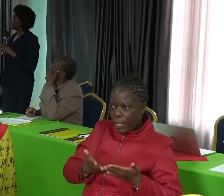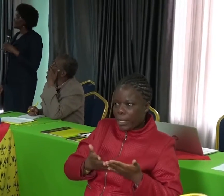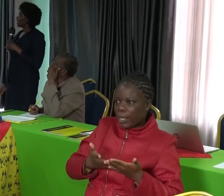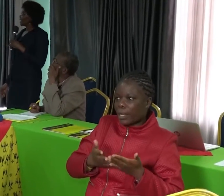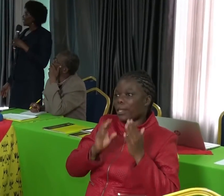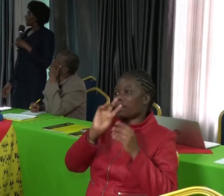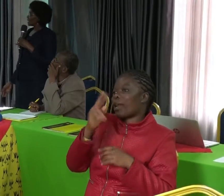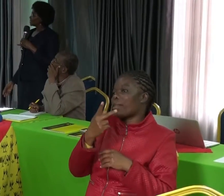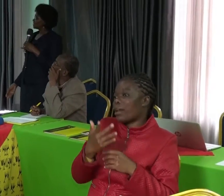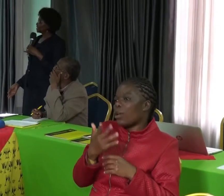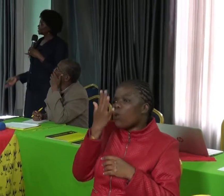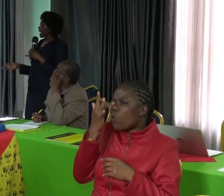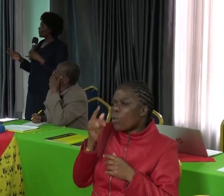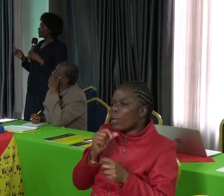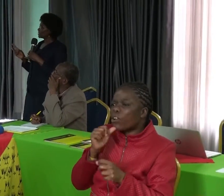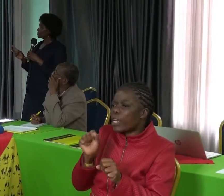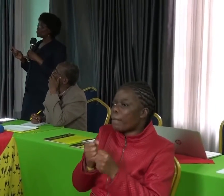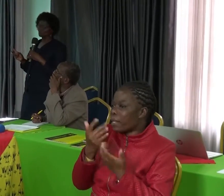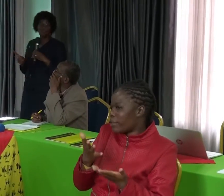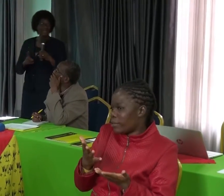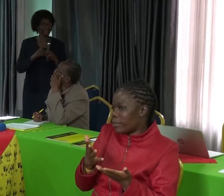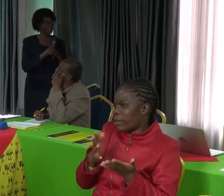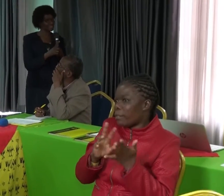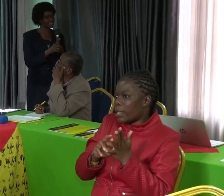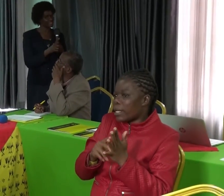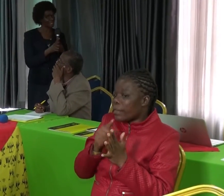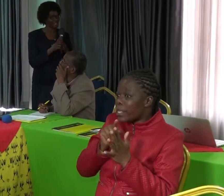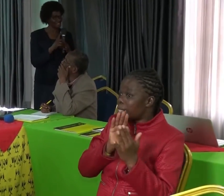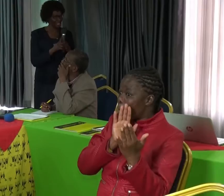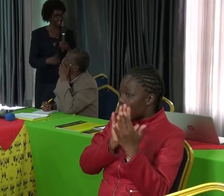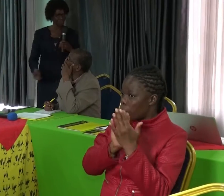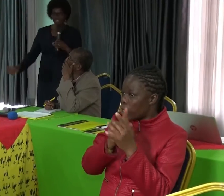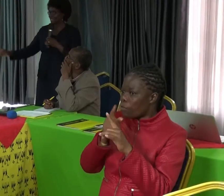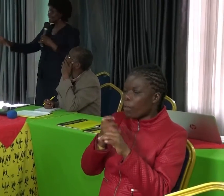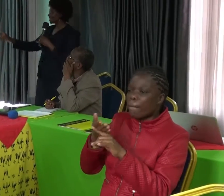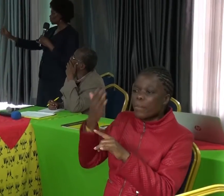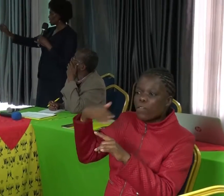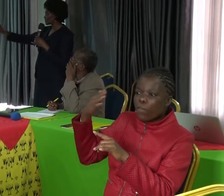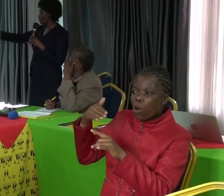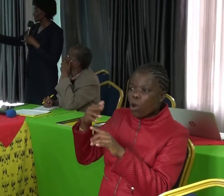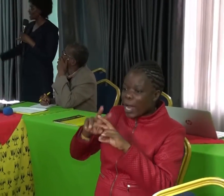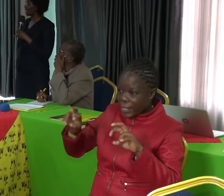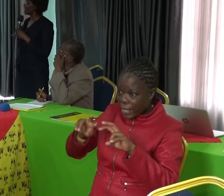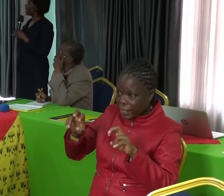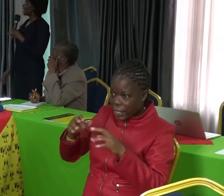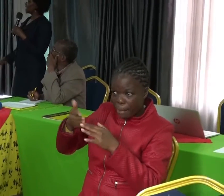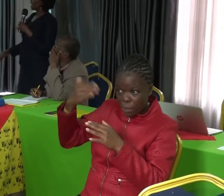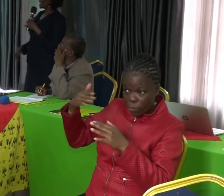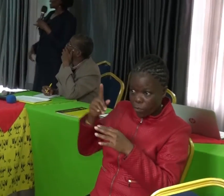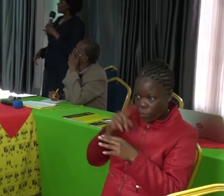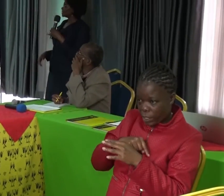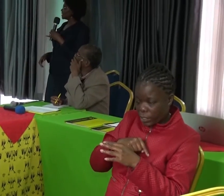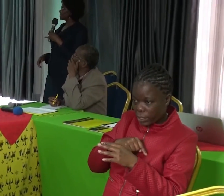not? This approach from evidence and research, which I needed to have quoted there,